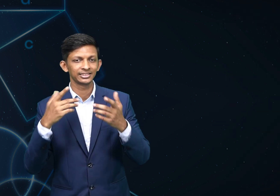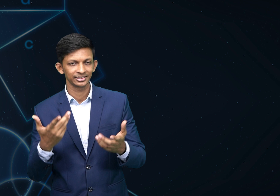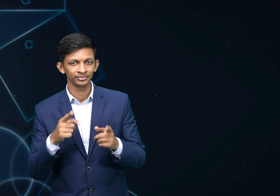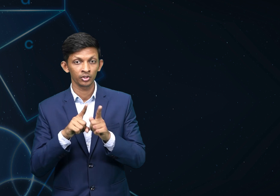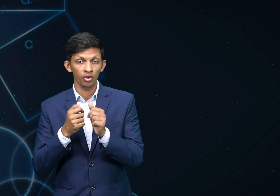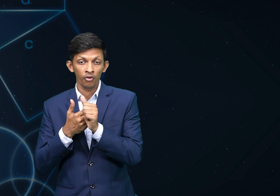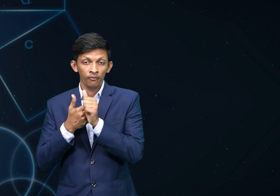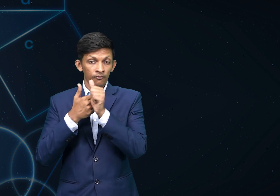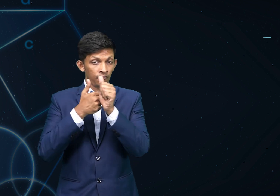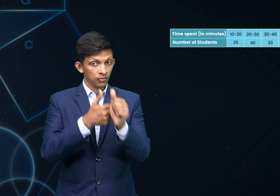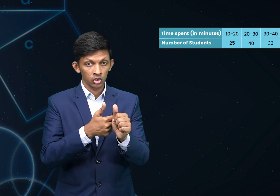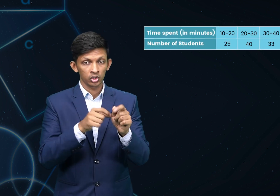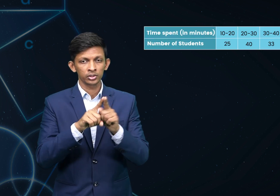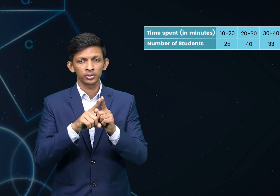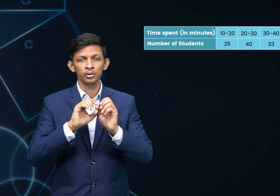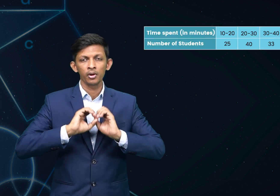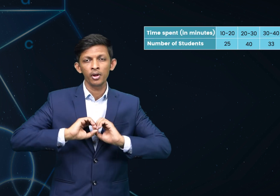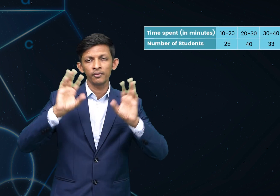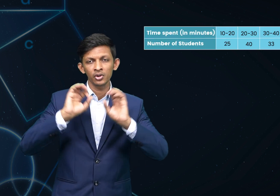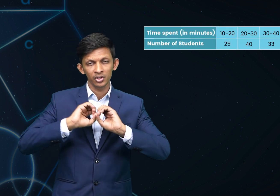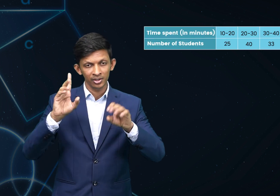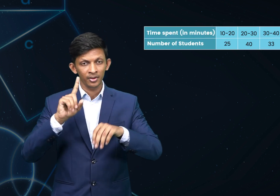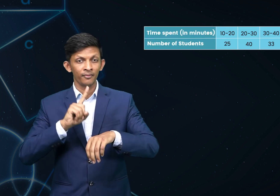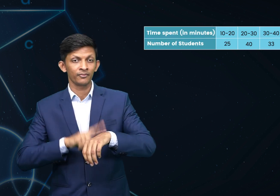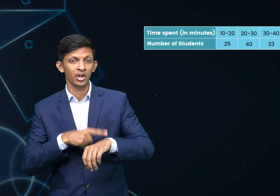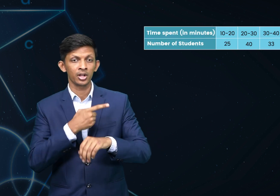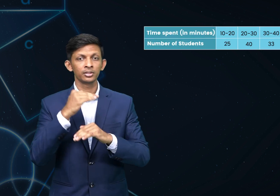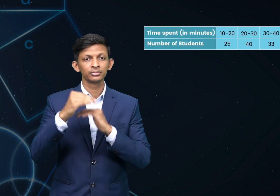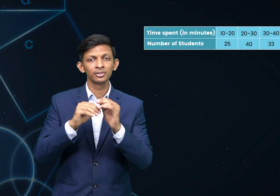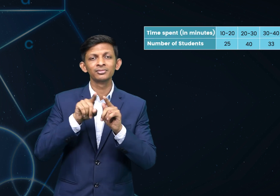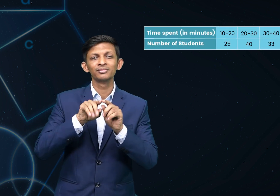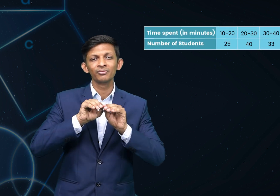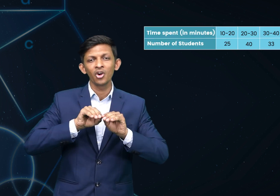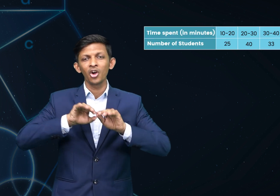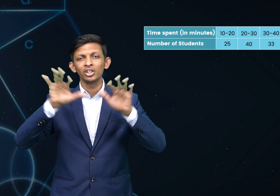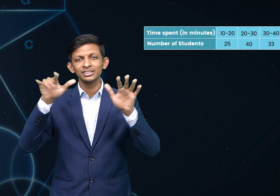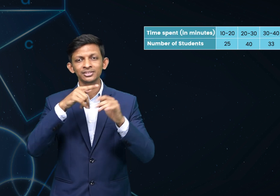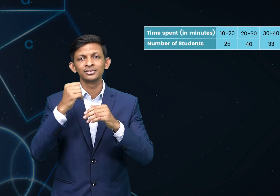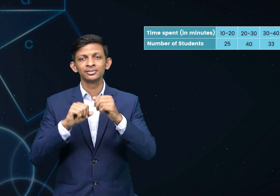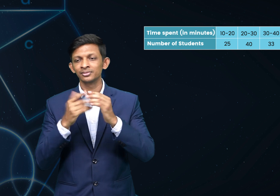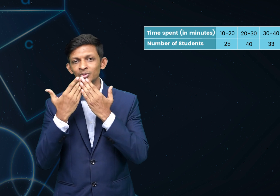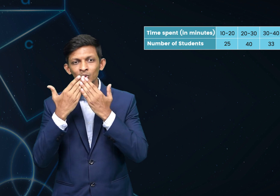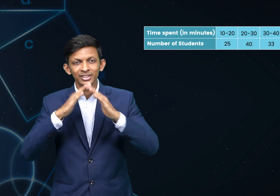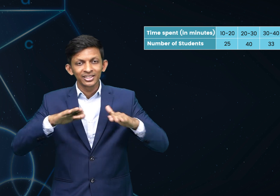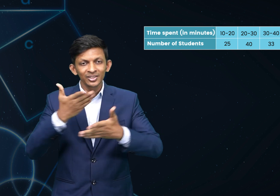Example: the following is the distribution of time spent in the library by students in a school.